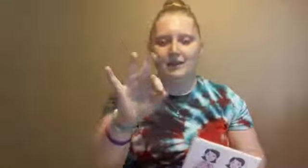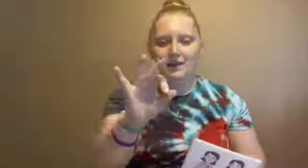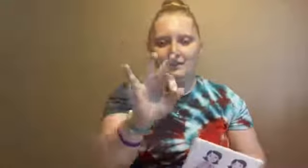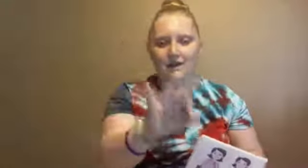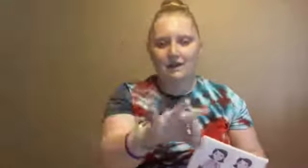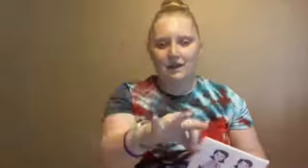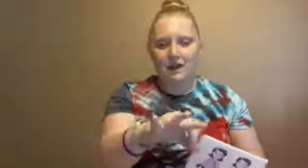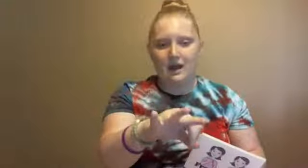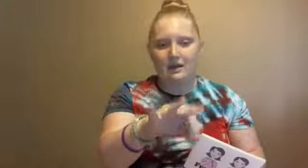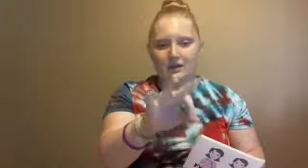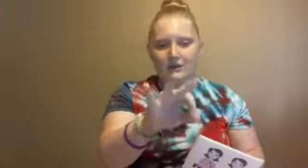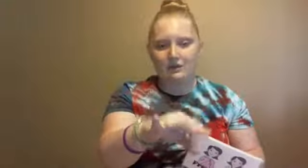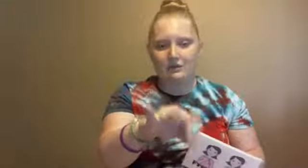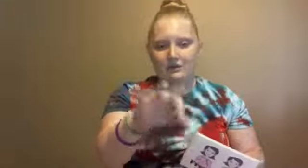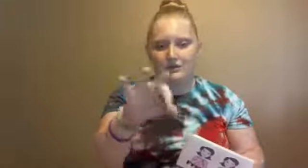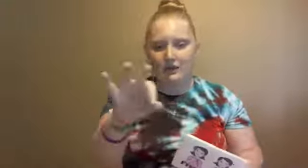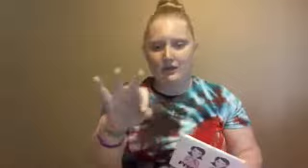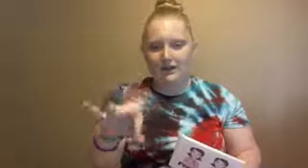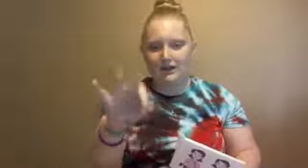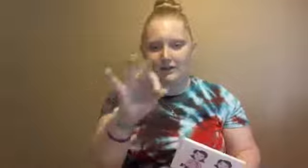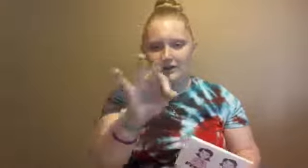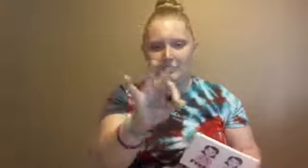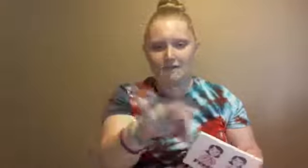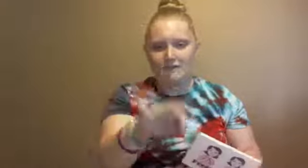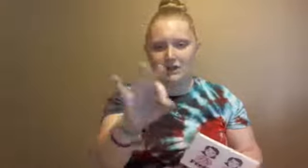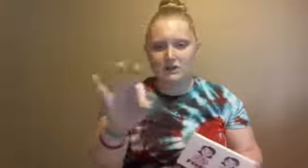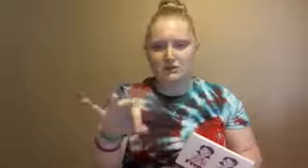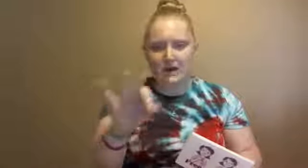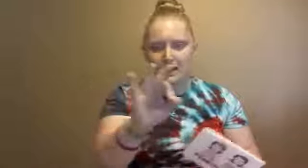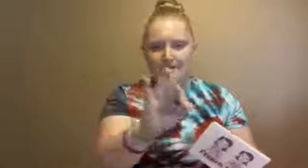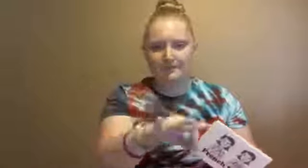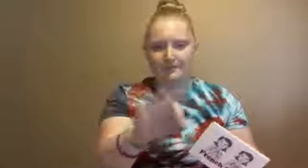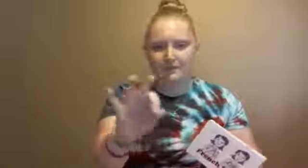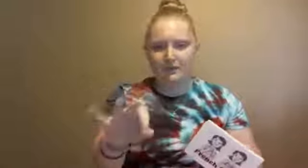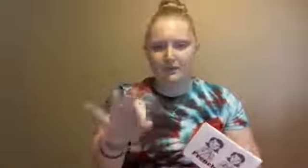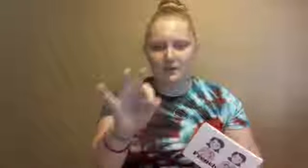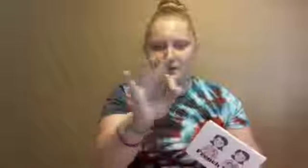shape and you go like this. French fry.